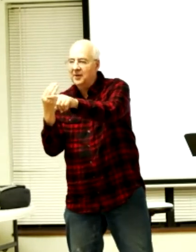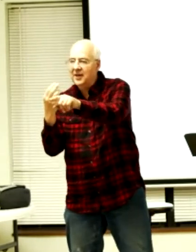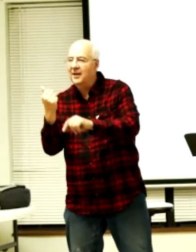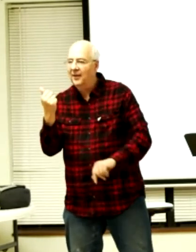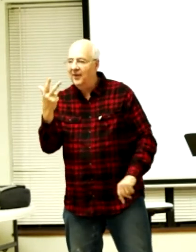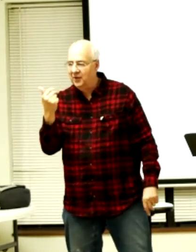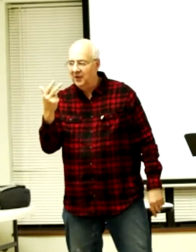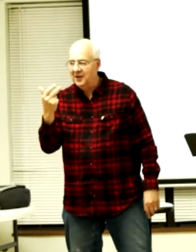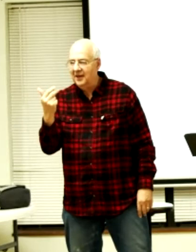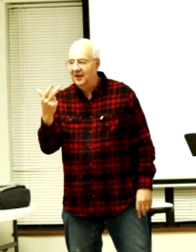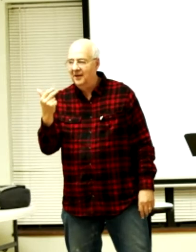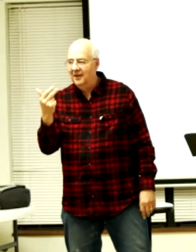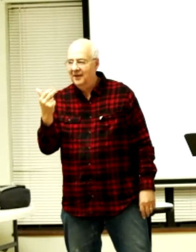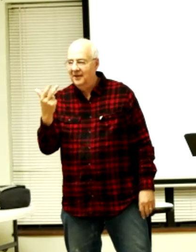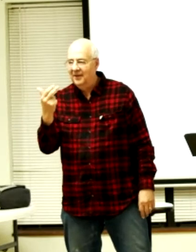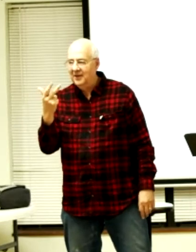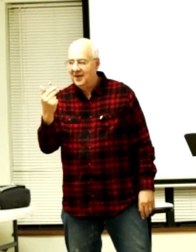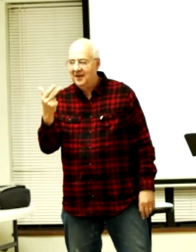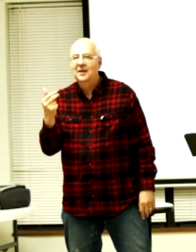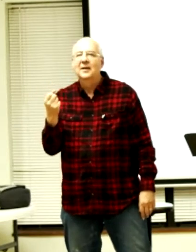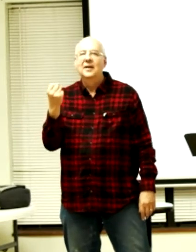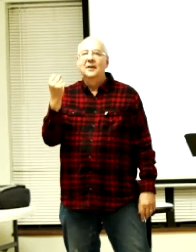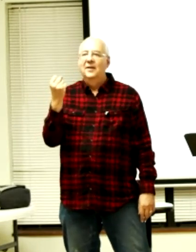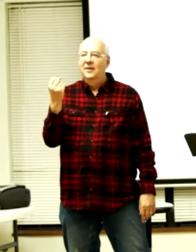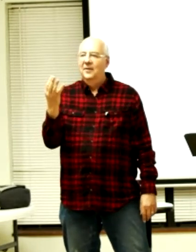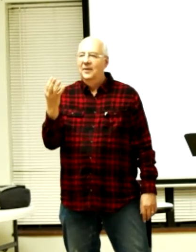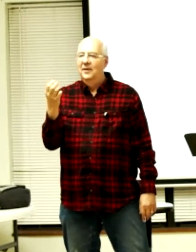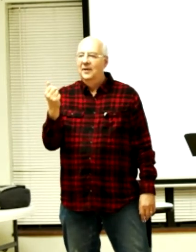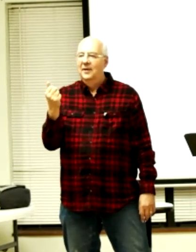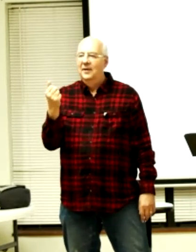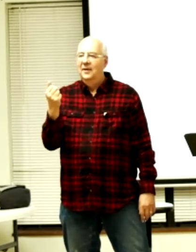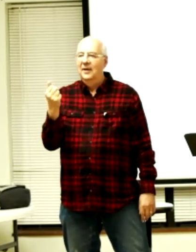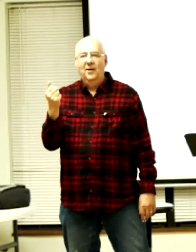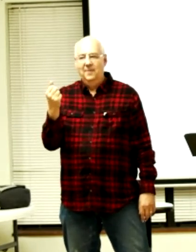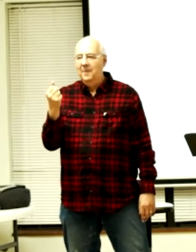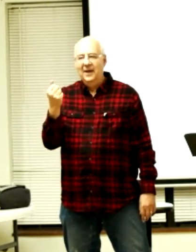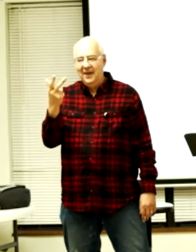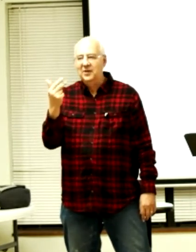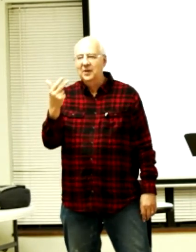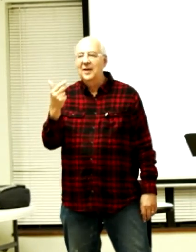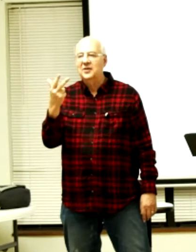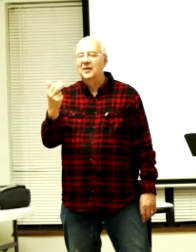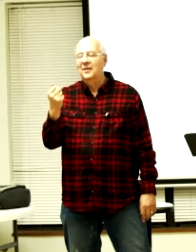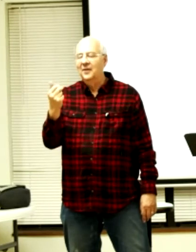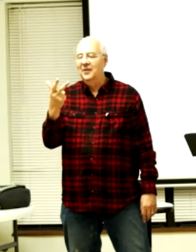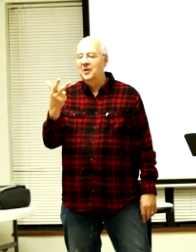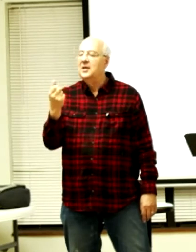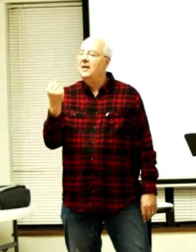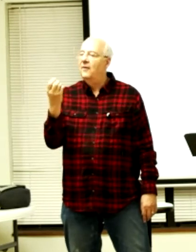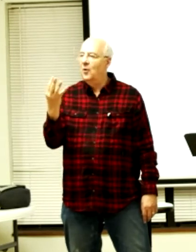13, this 13. 13. Oh, I thought it was like this. No, that's the 13.